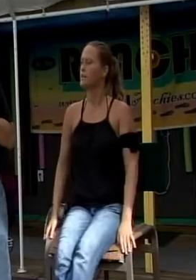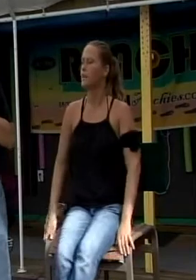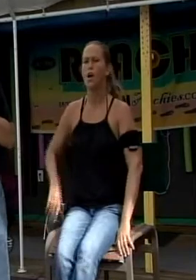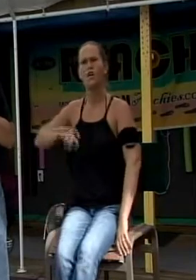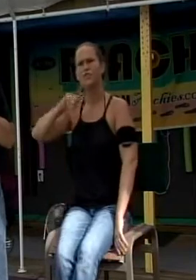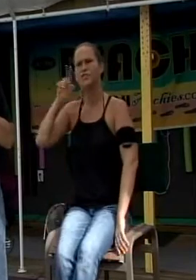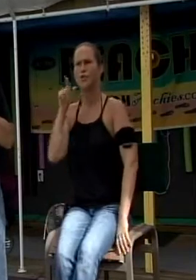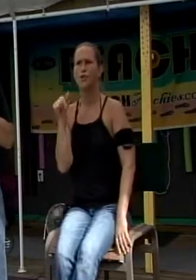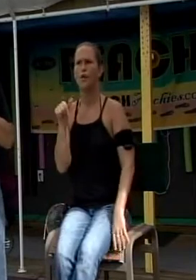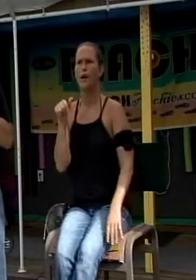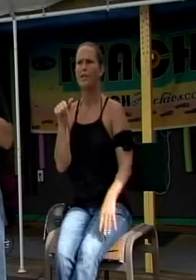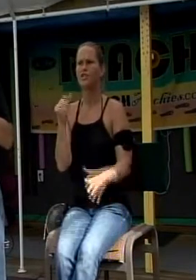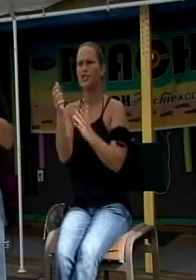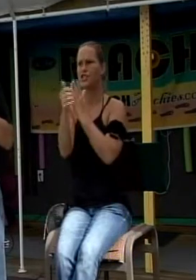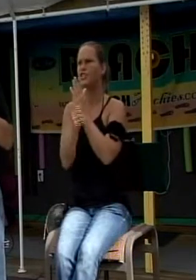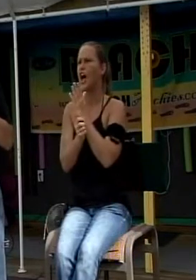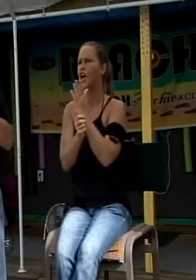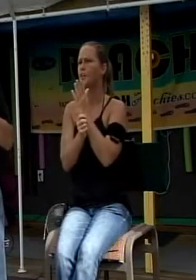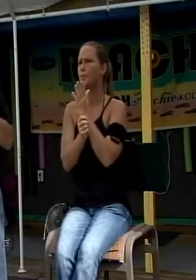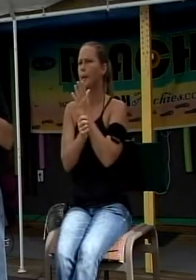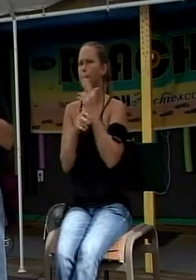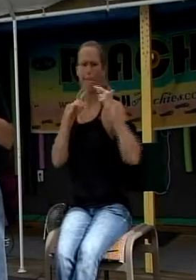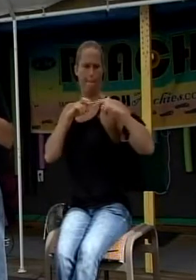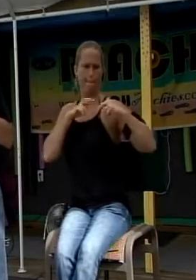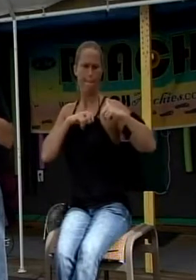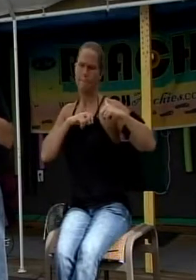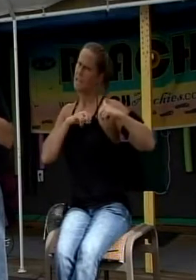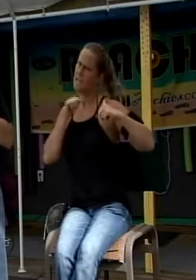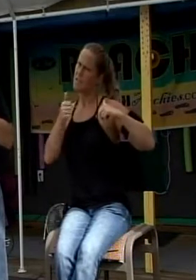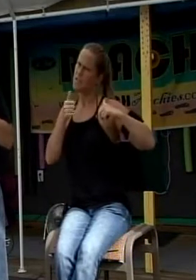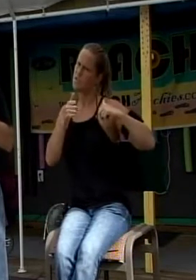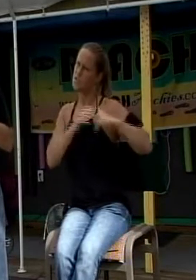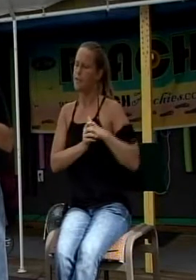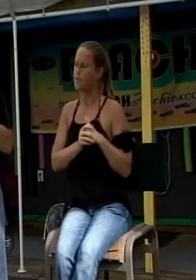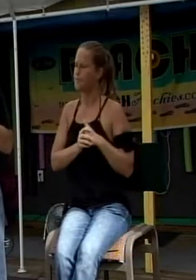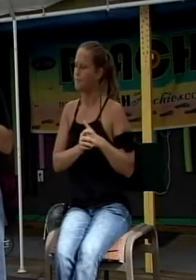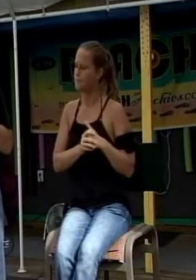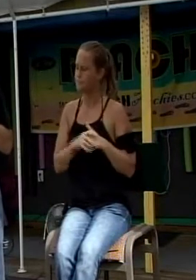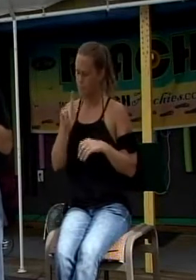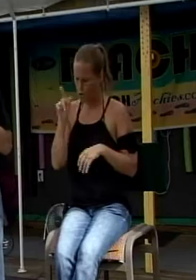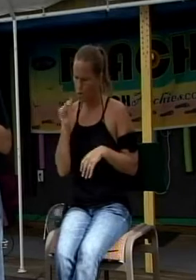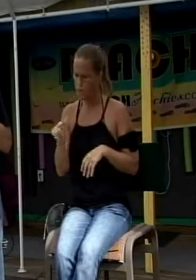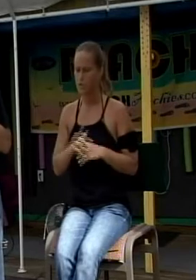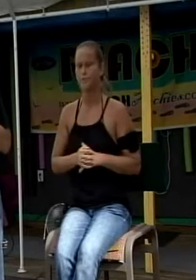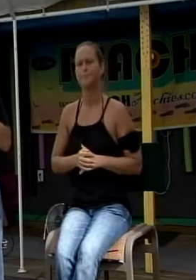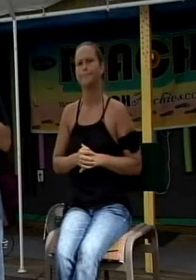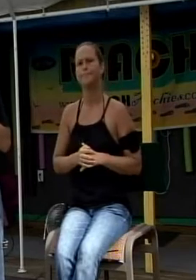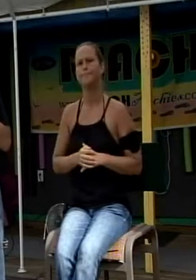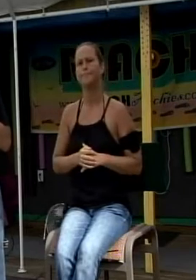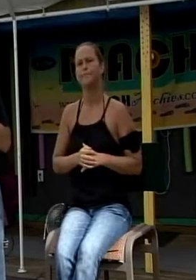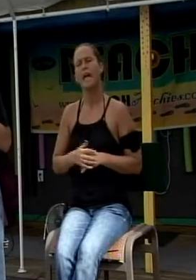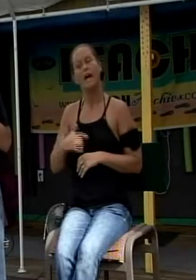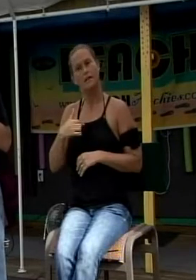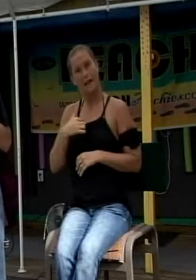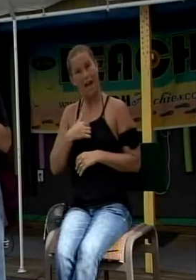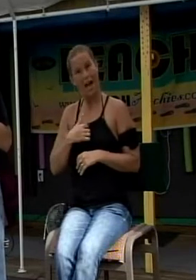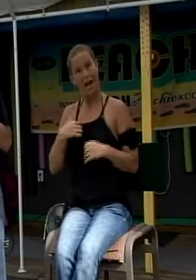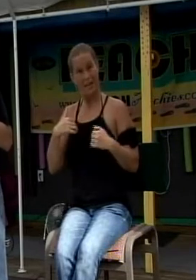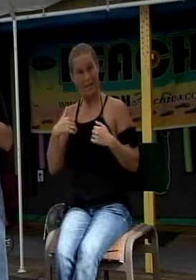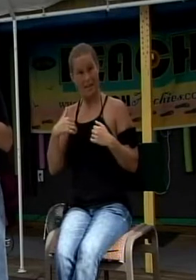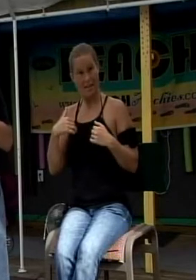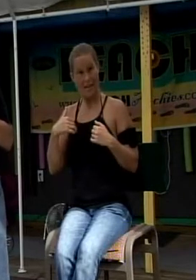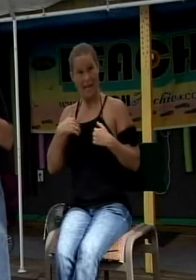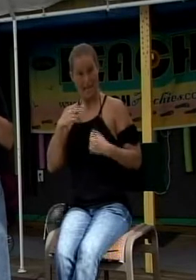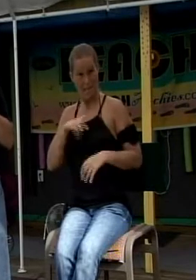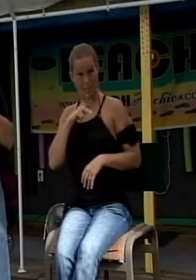I put these in the first person so you can read them for you. Have I had a personal experience with God in which I